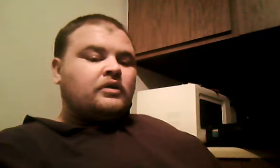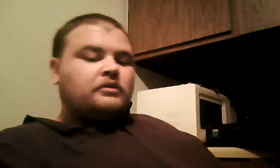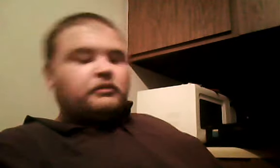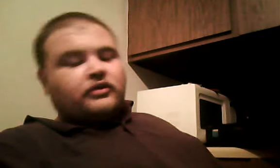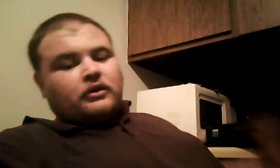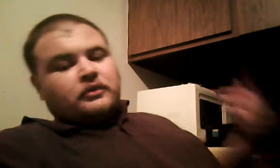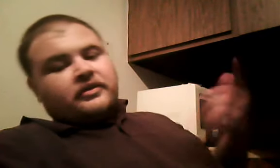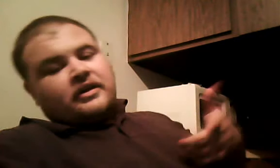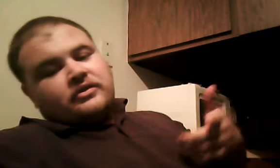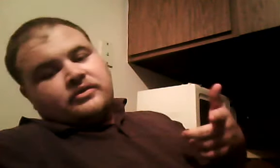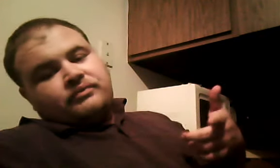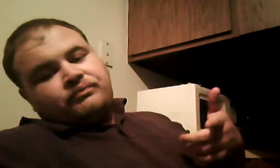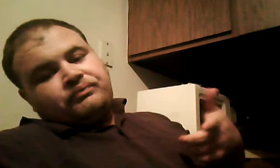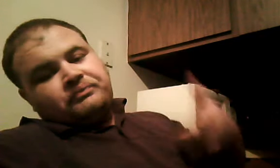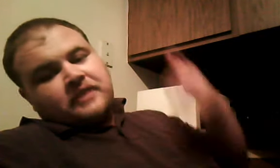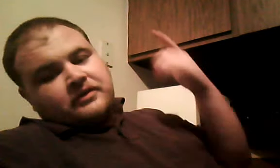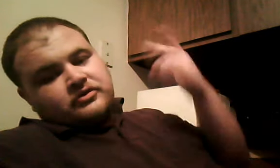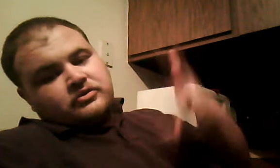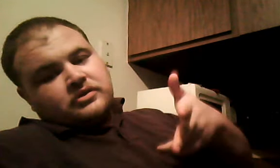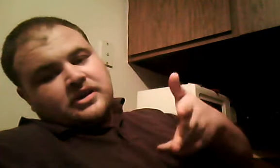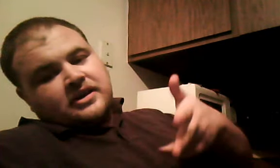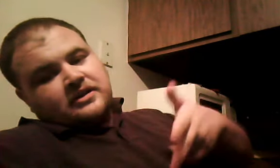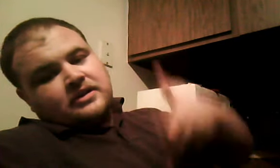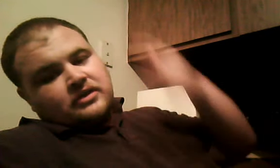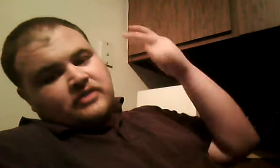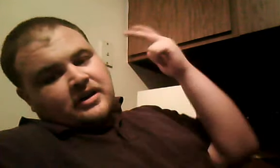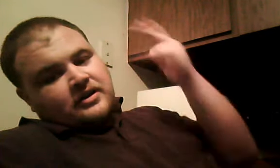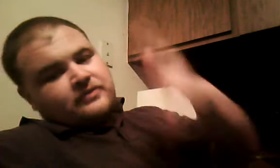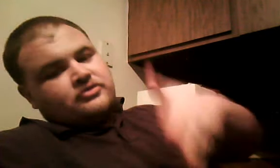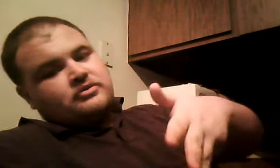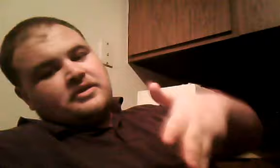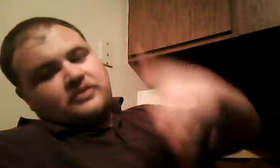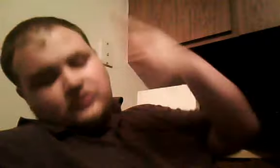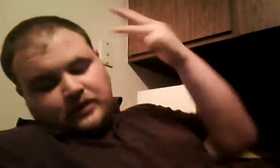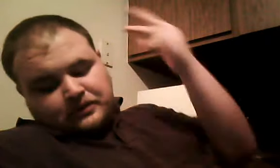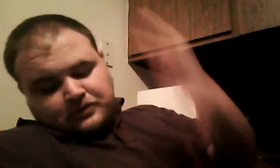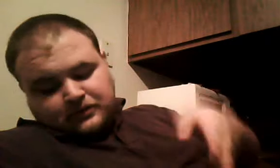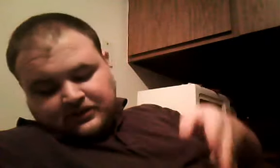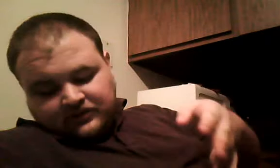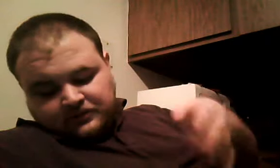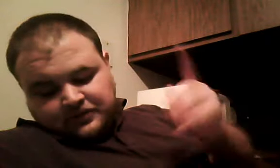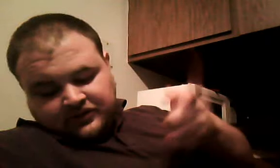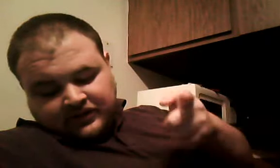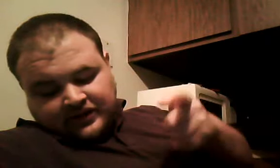Bizarre 1000. FnTrueClick. Check out FnTrueWrestling. WeAreProWrestling. Peace, guys.